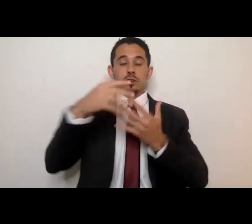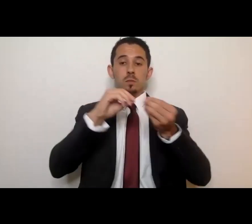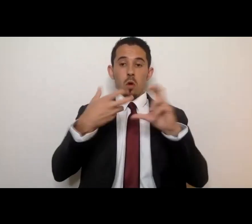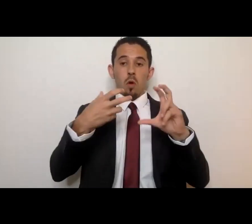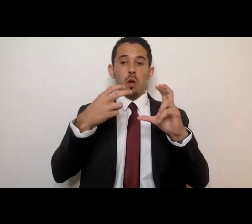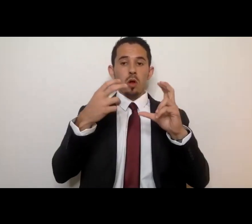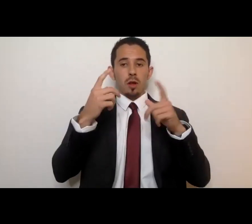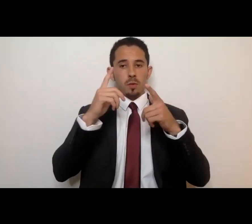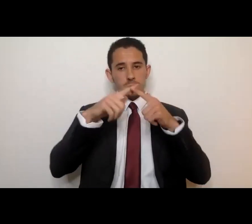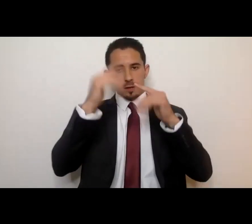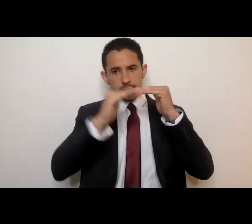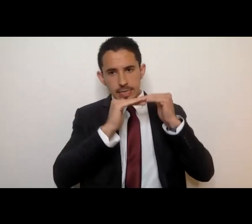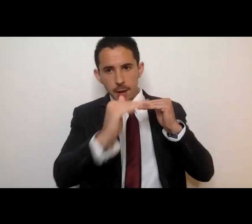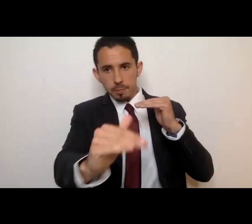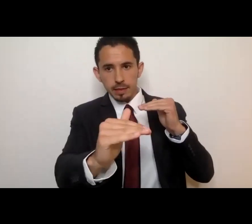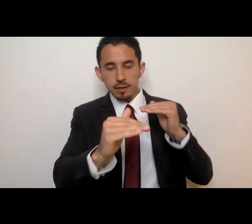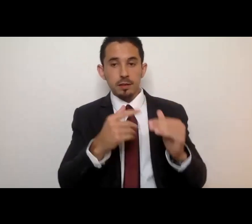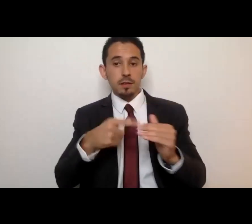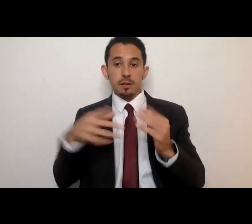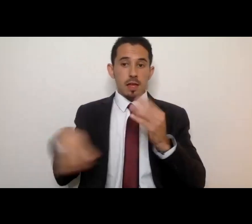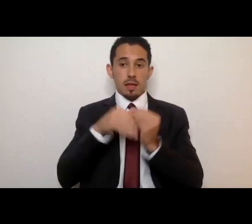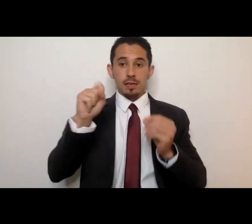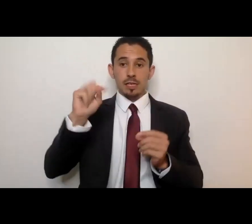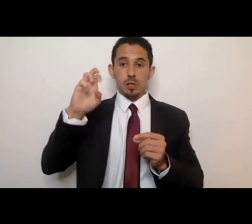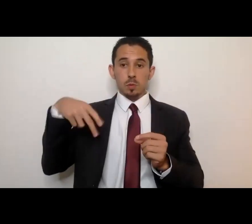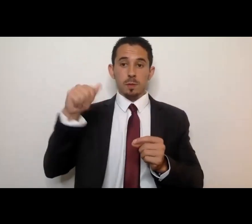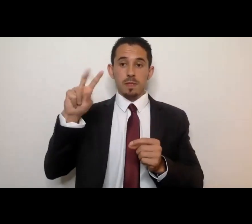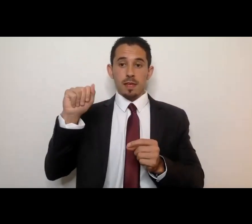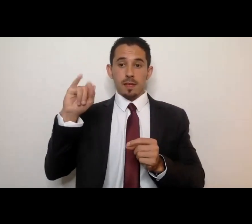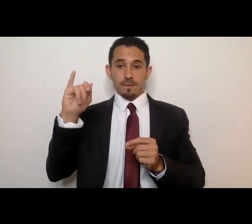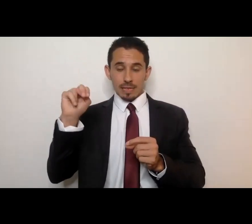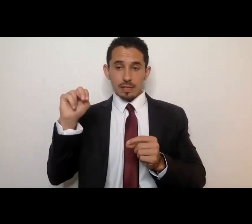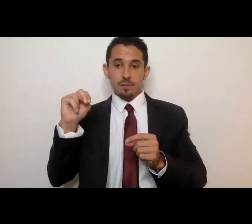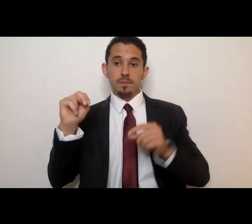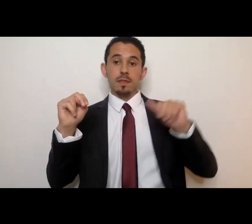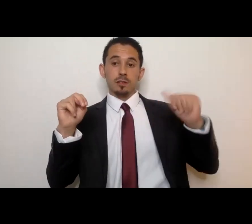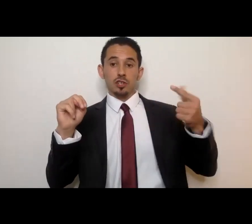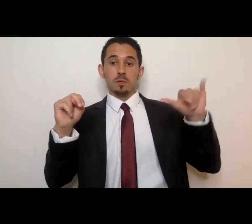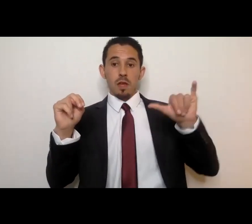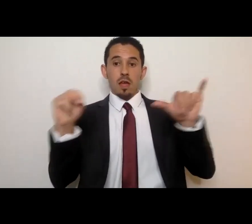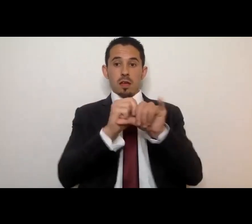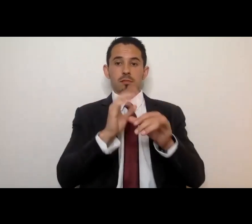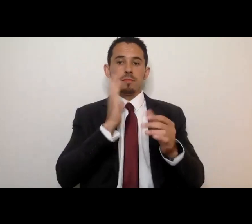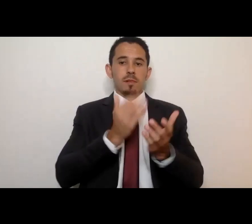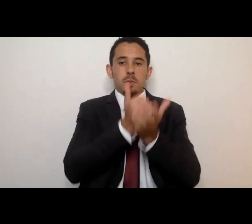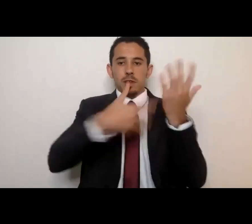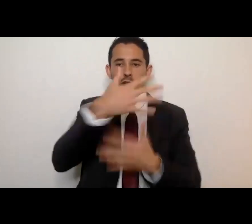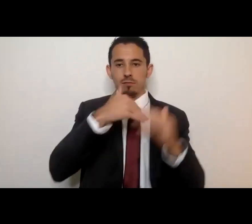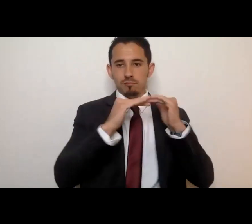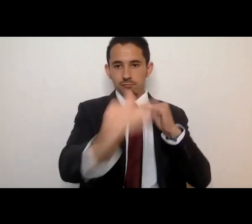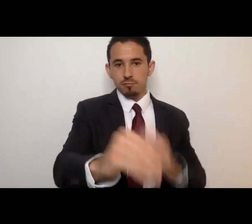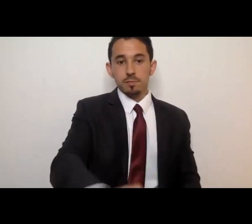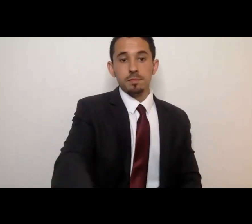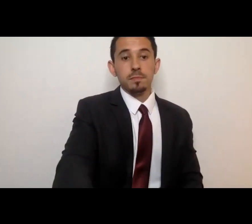Streptavidin helps with the interaction between the molecules and helps stabilize the reaction. So adding streptavidin along with the